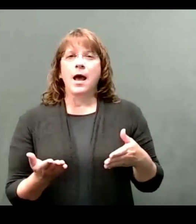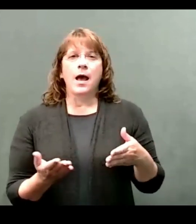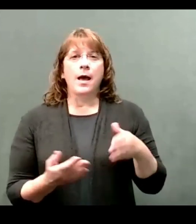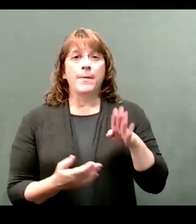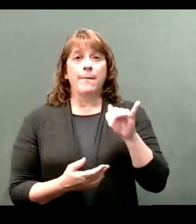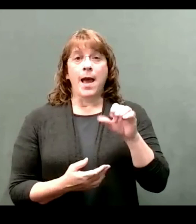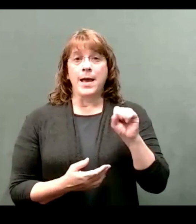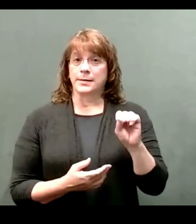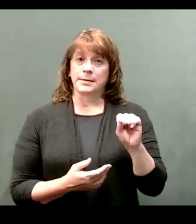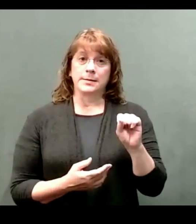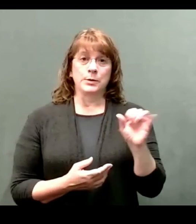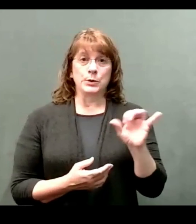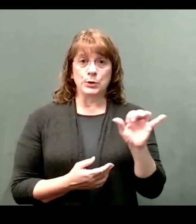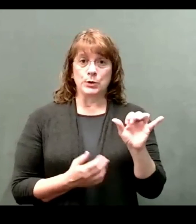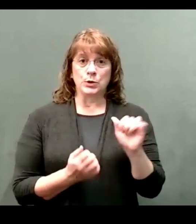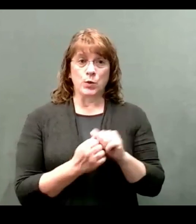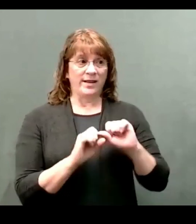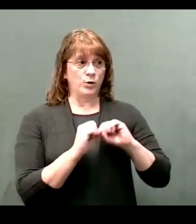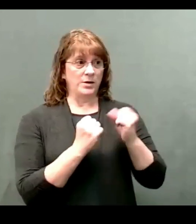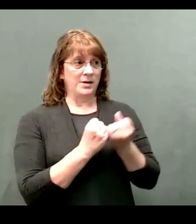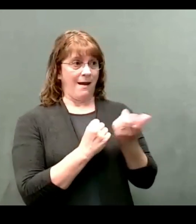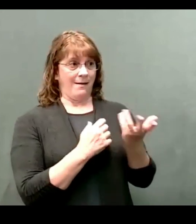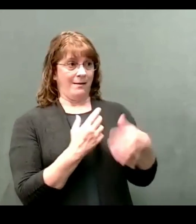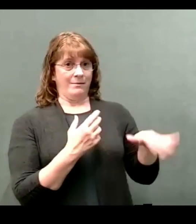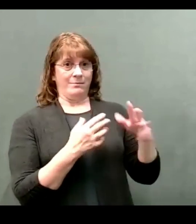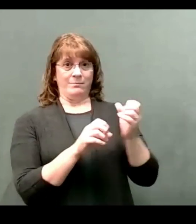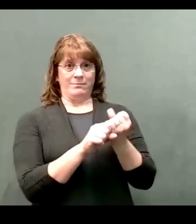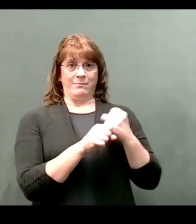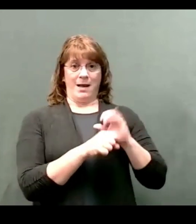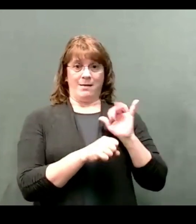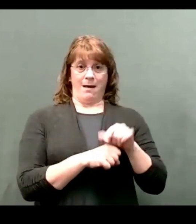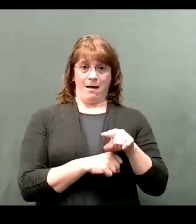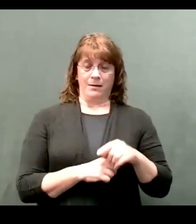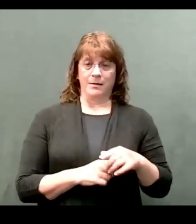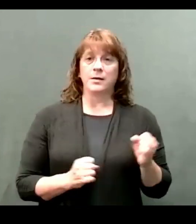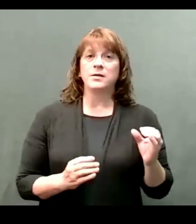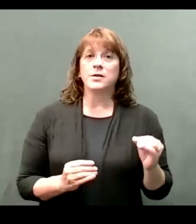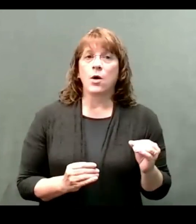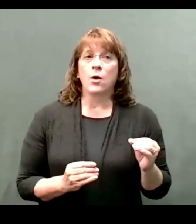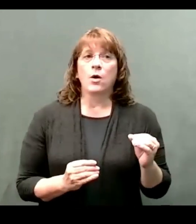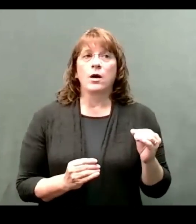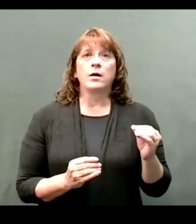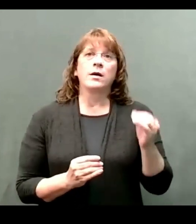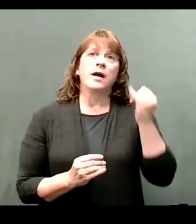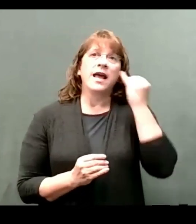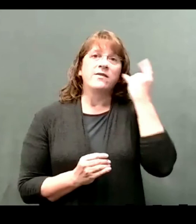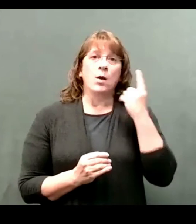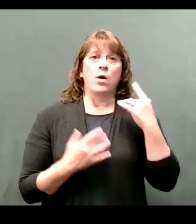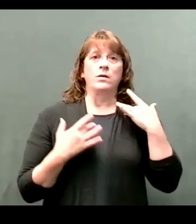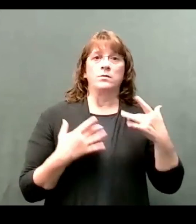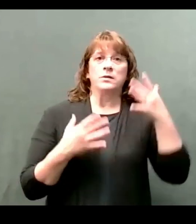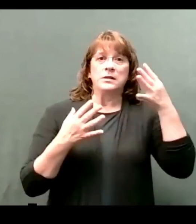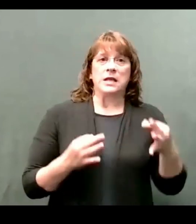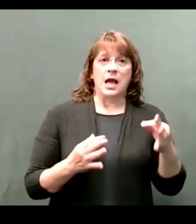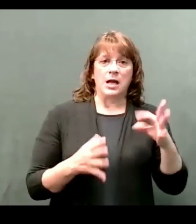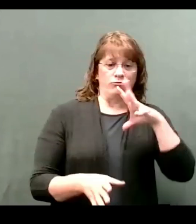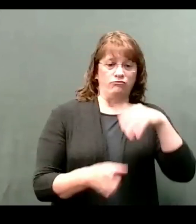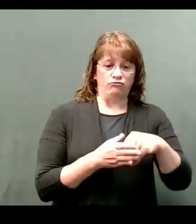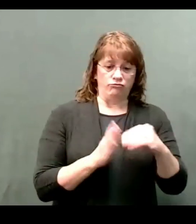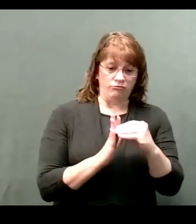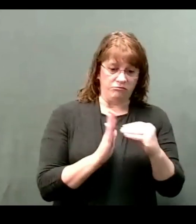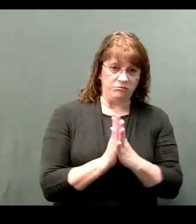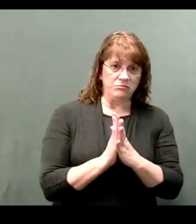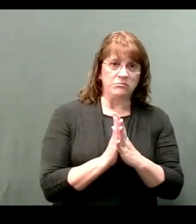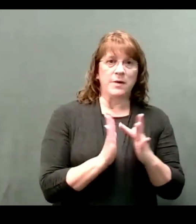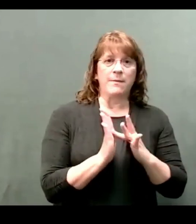the biases too of the society that it's created within. And so what someone has chosen to go into the medical